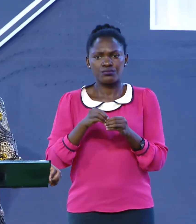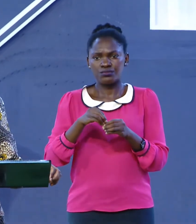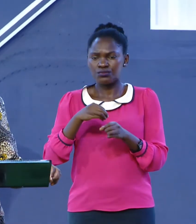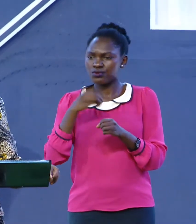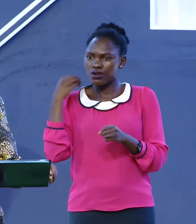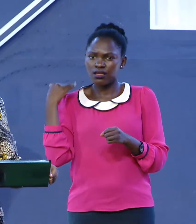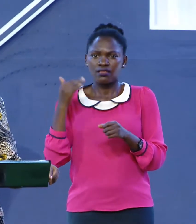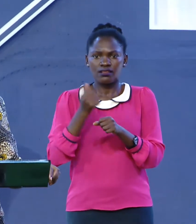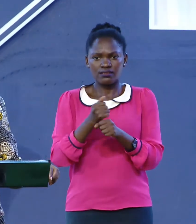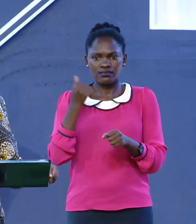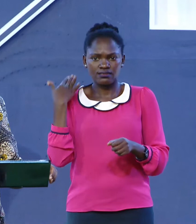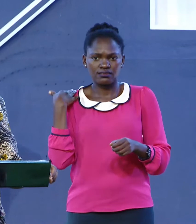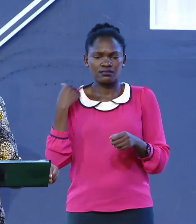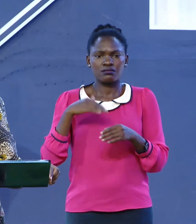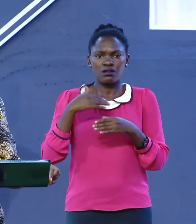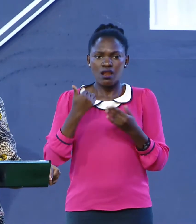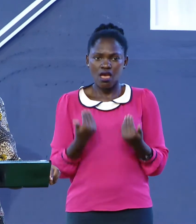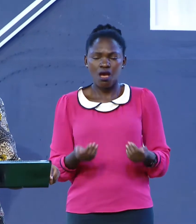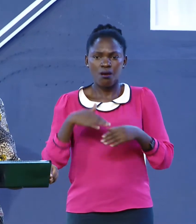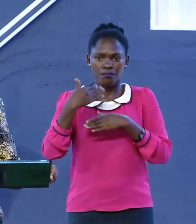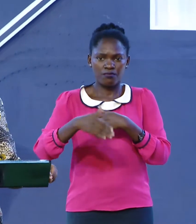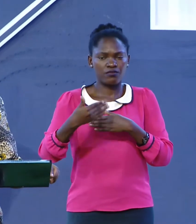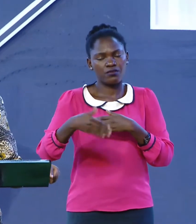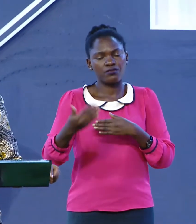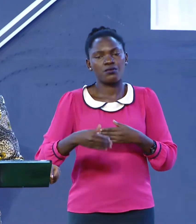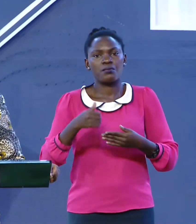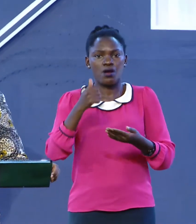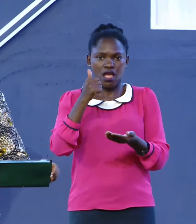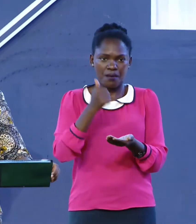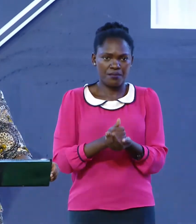brethren now and forevermore. Amen. Amen.